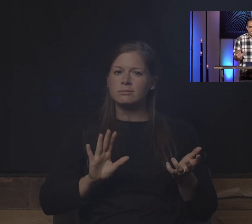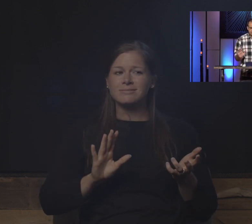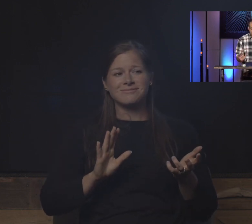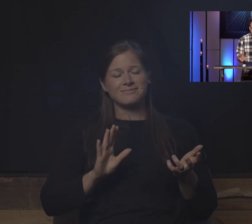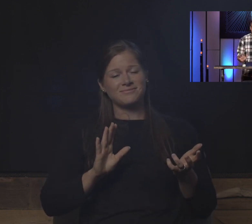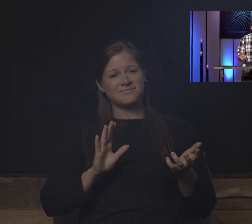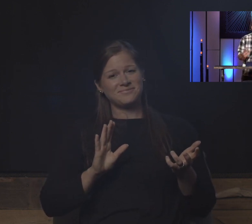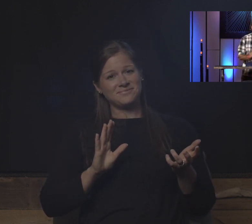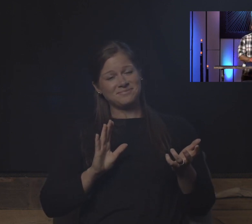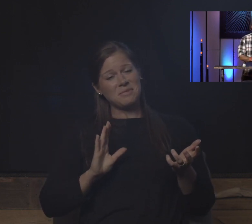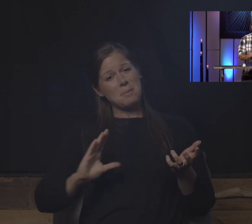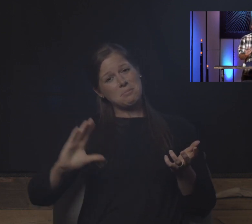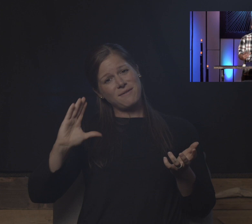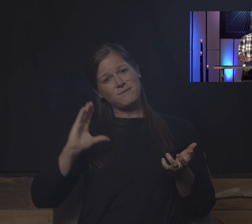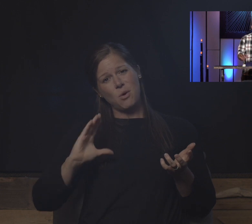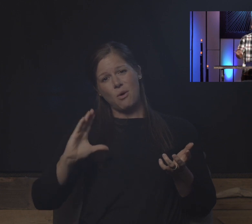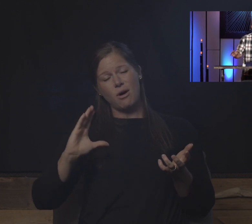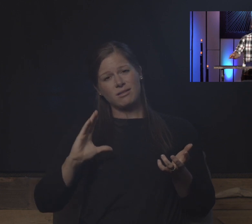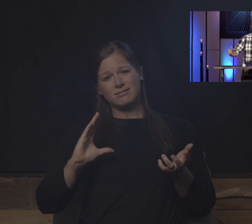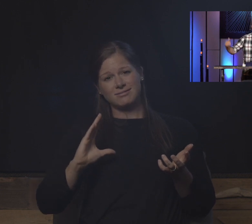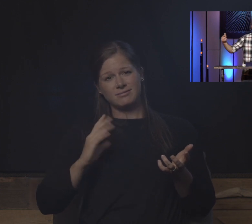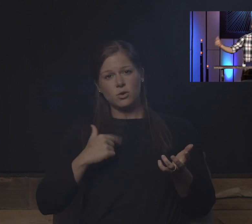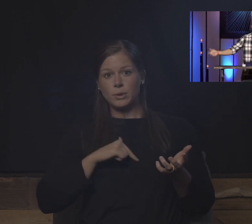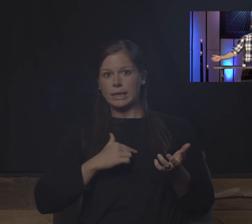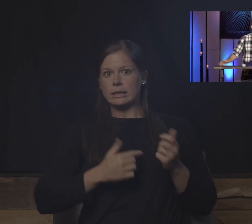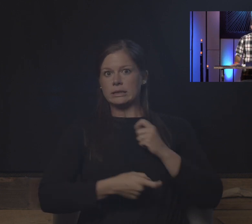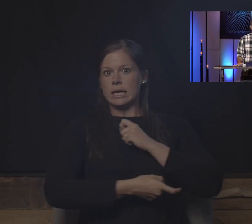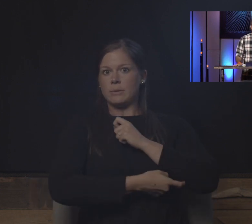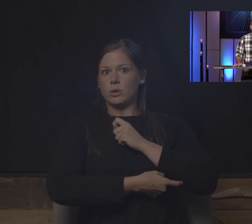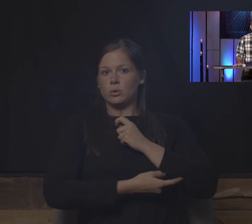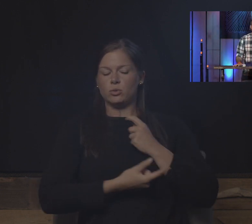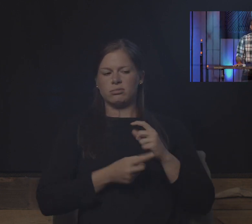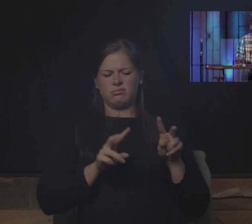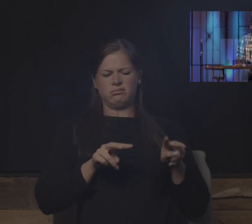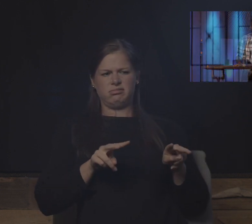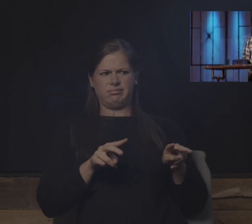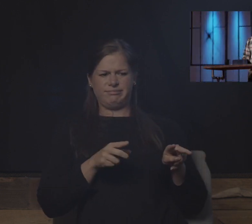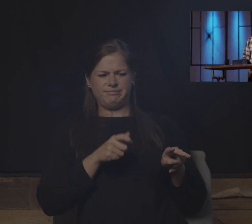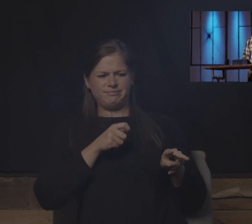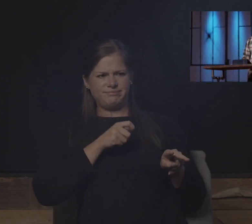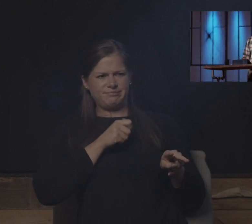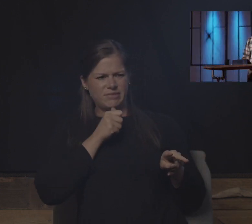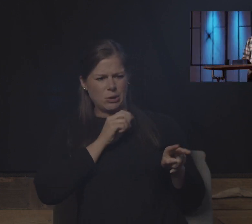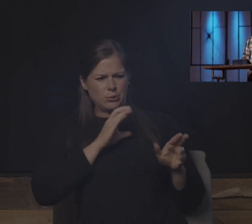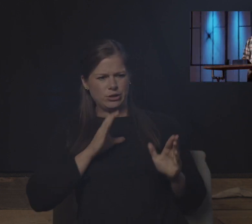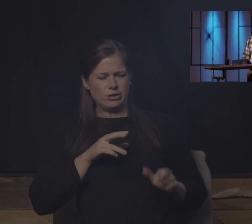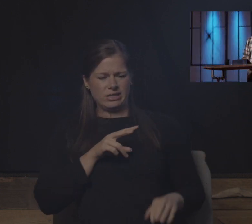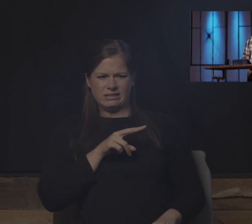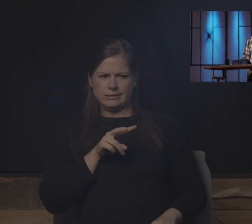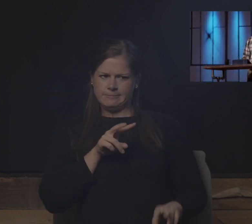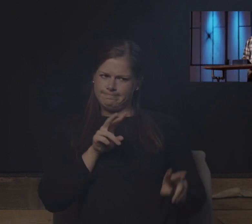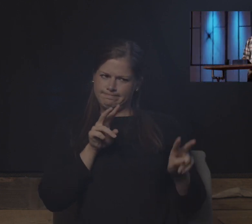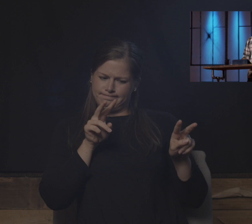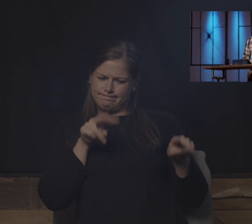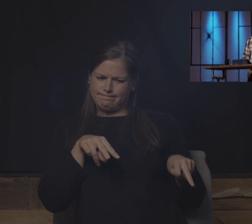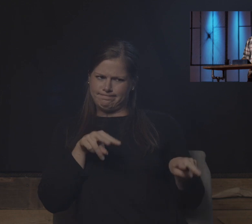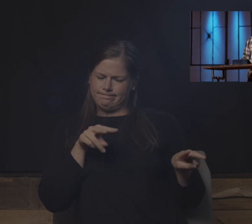ones we are now tempted to revile, look down on, slander, and even hate. We were once no different than they